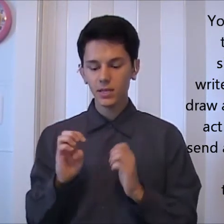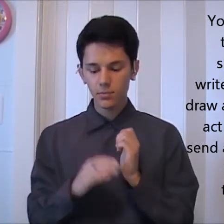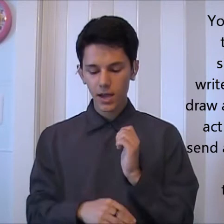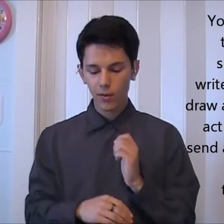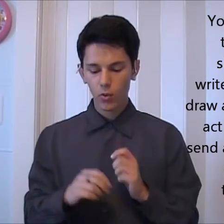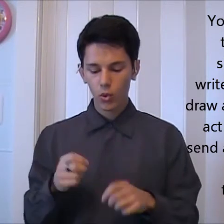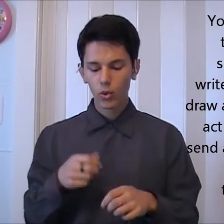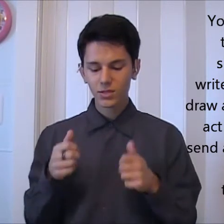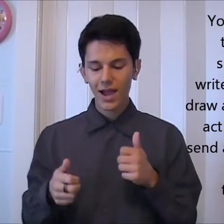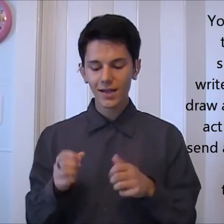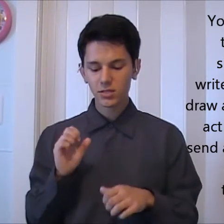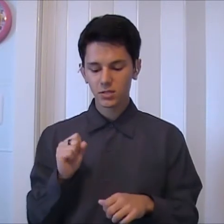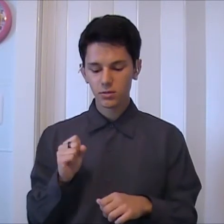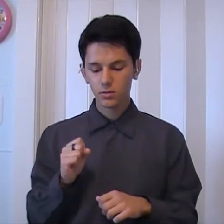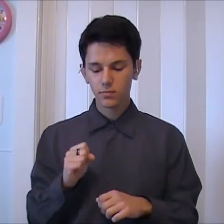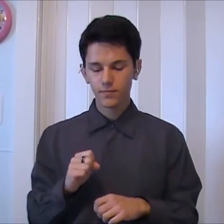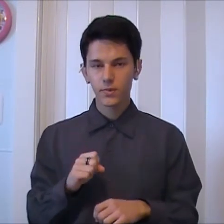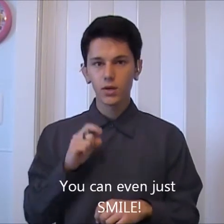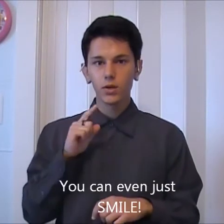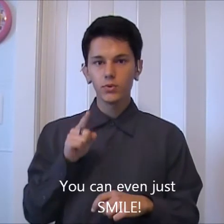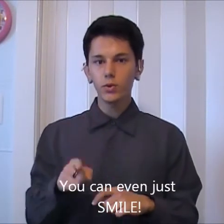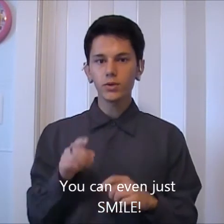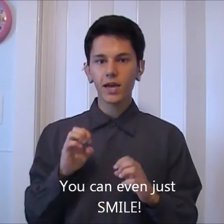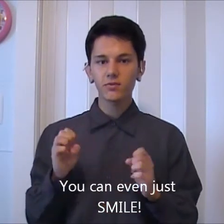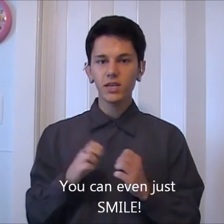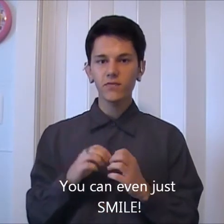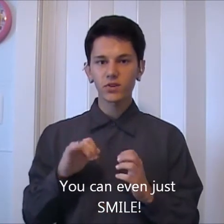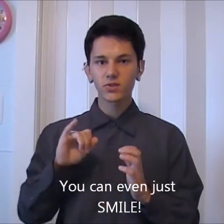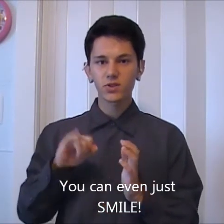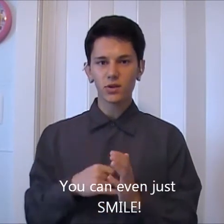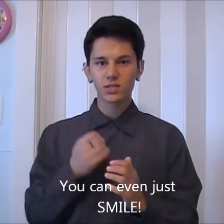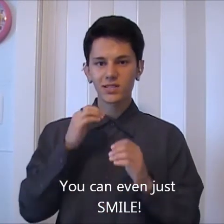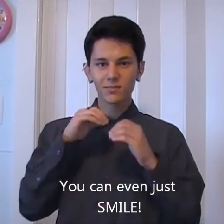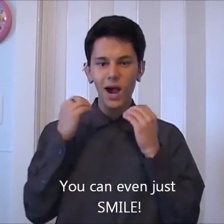email, or text. You can even just smile.